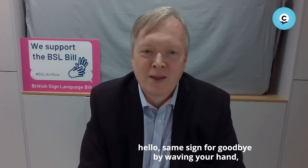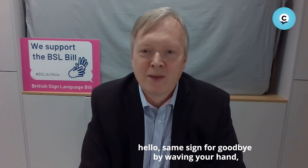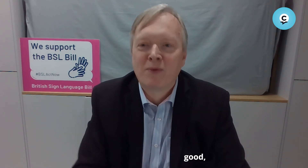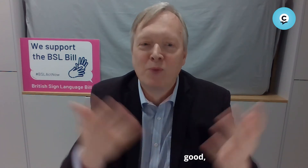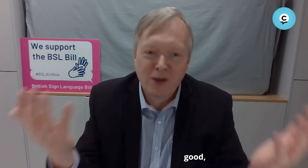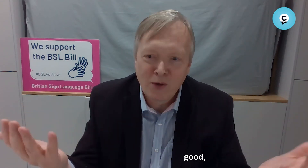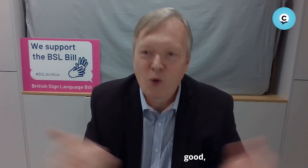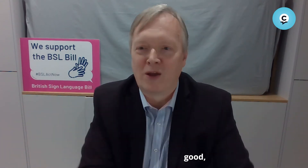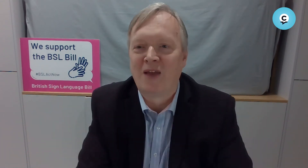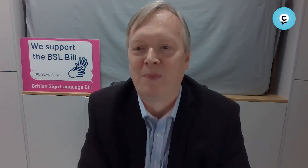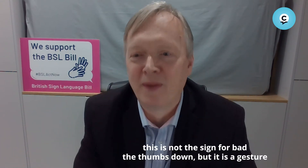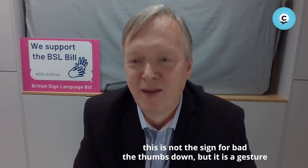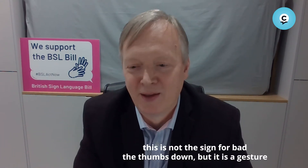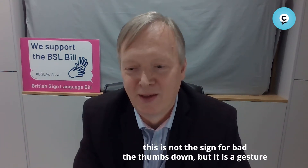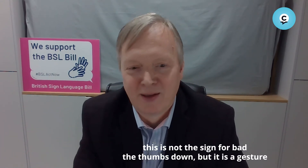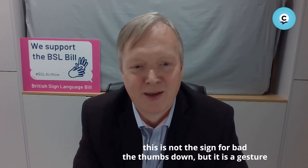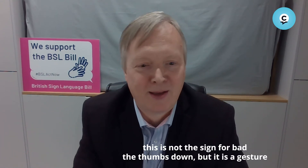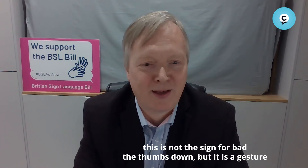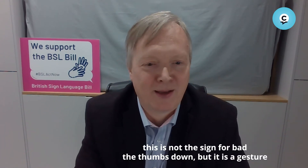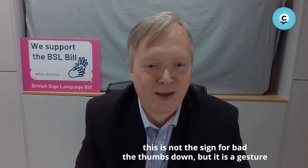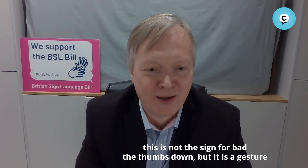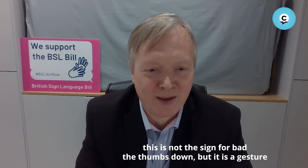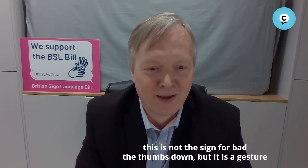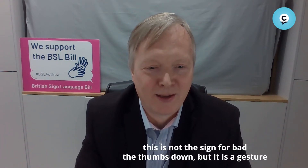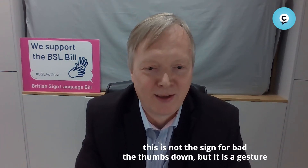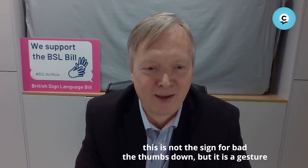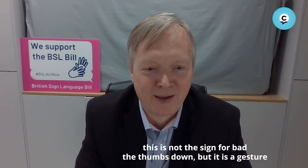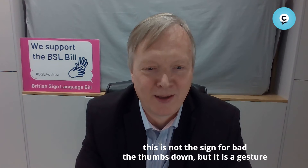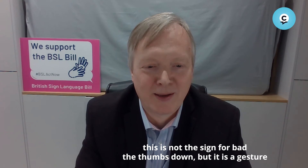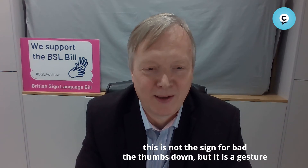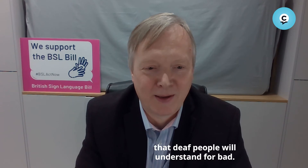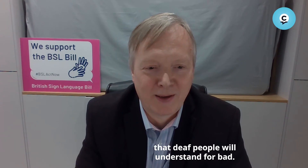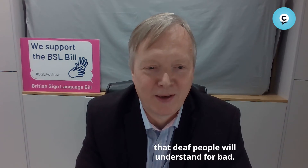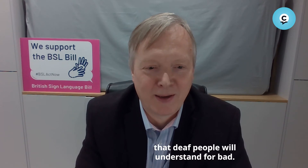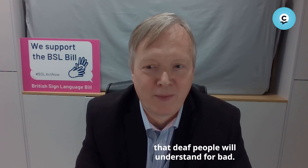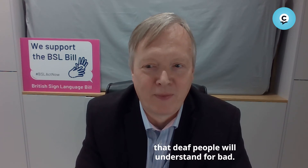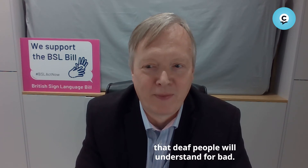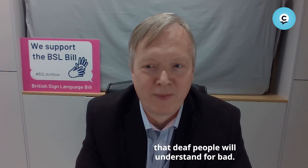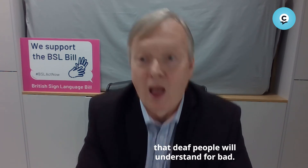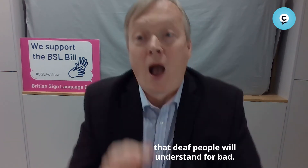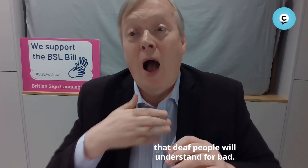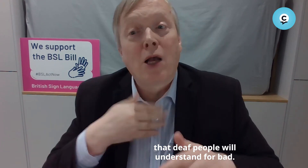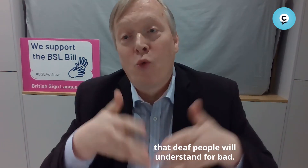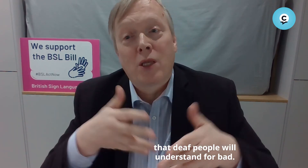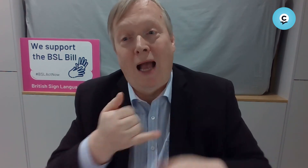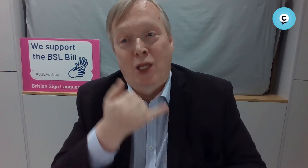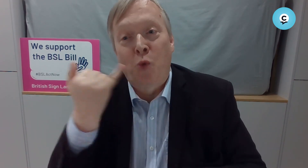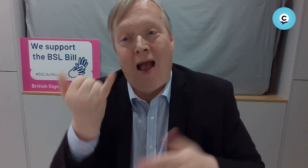hand, good. This is not the sign for bad, the thumbs down, but it is a gesture that deaf people will understand for bad. And